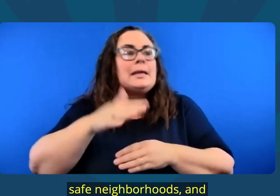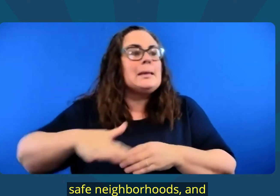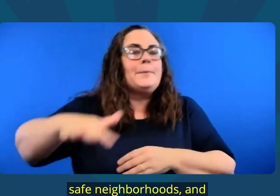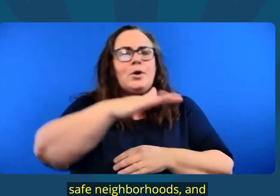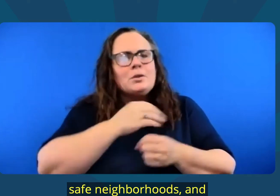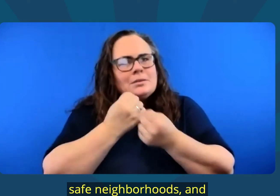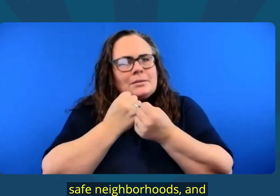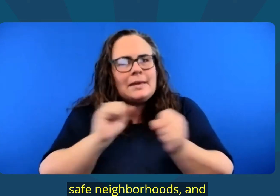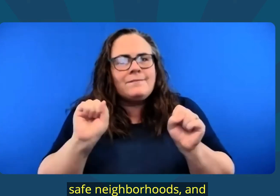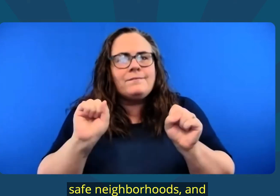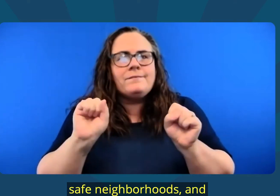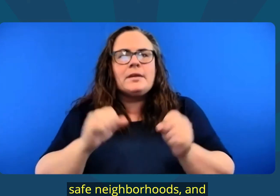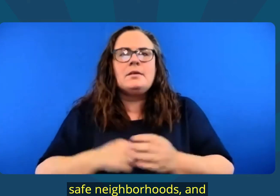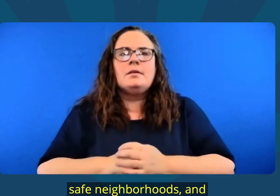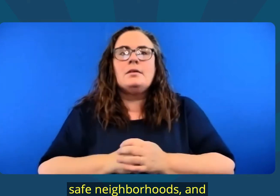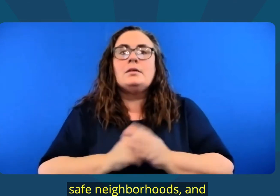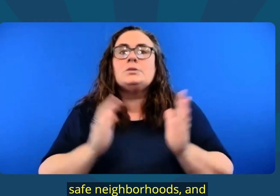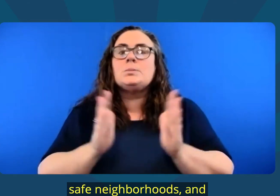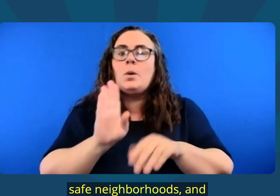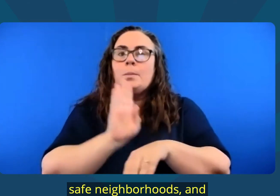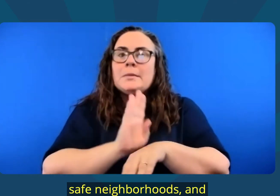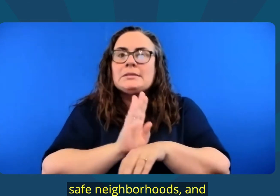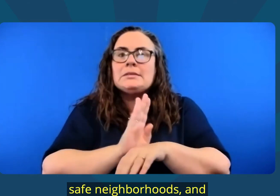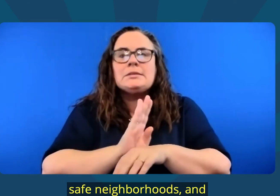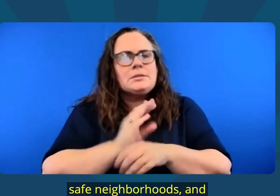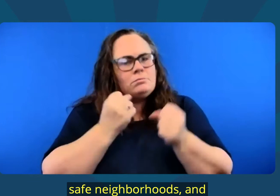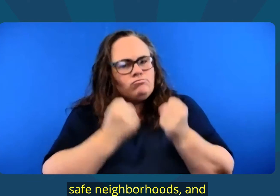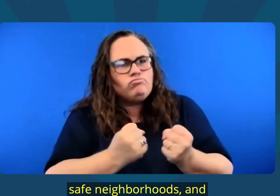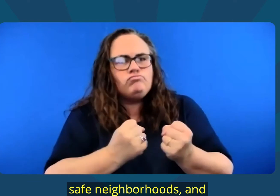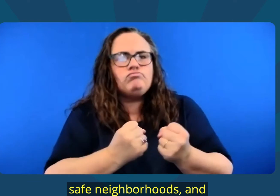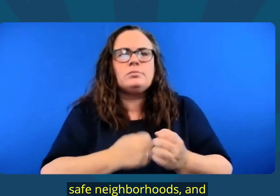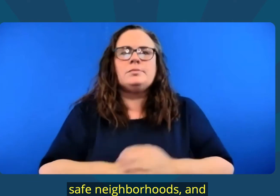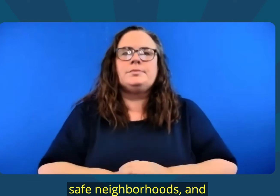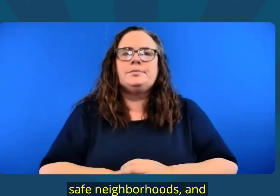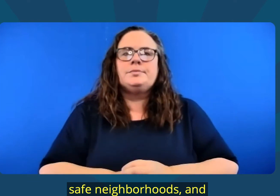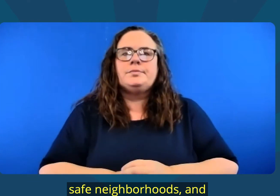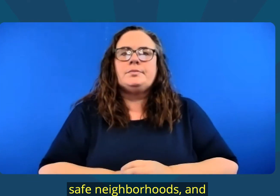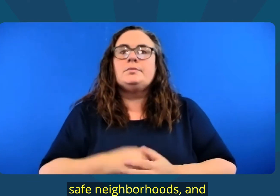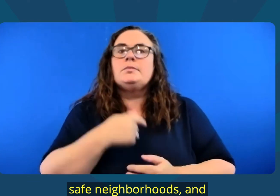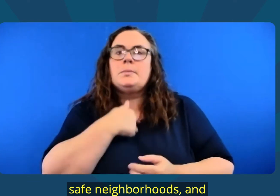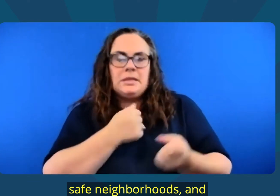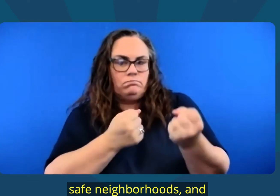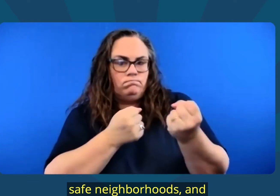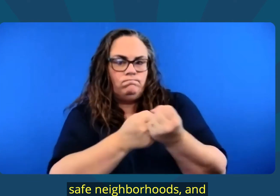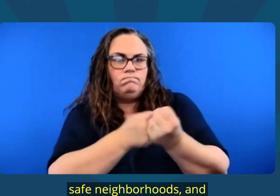safe neighborhoods, and strong small businesses.